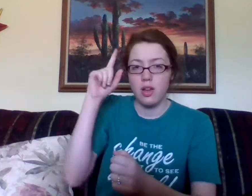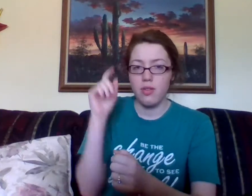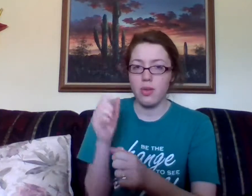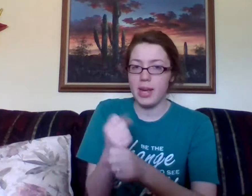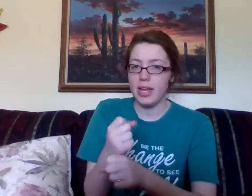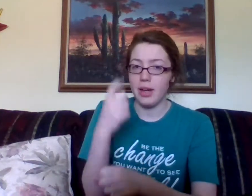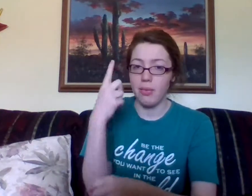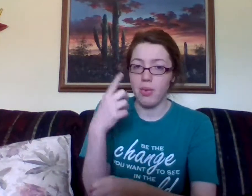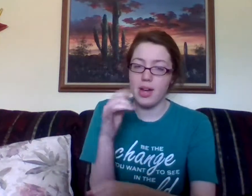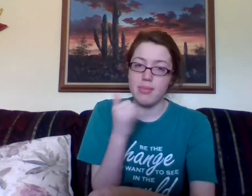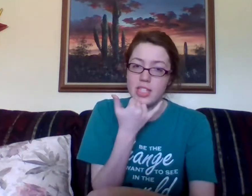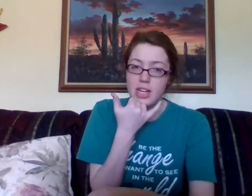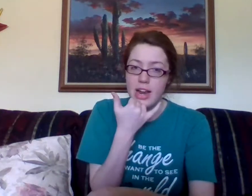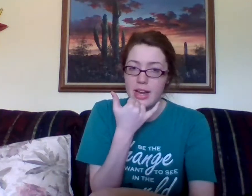for making one mistake